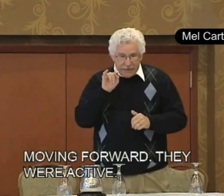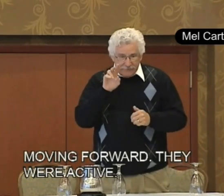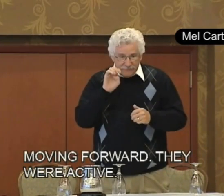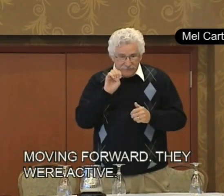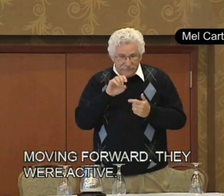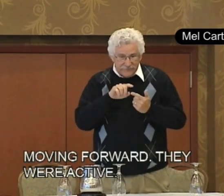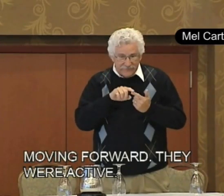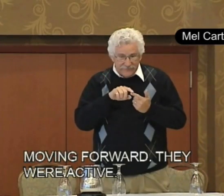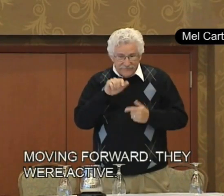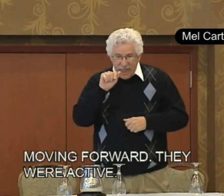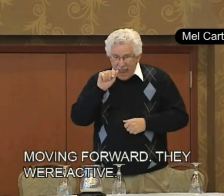they were active